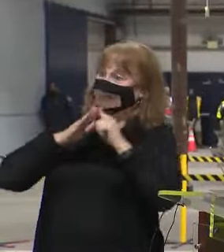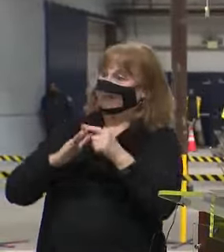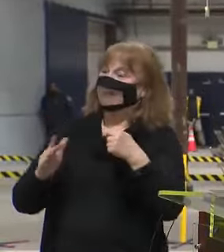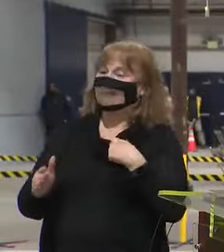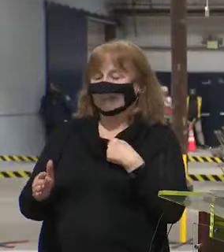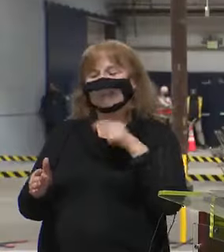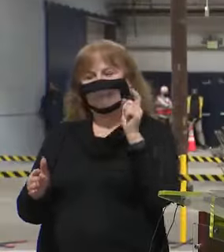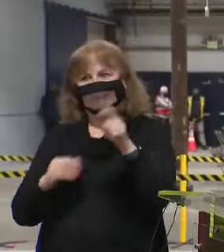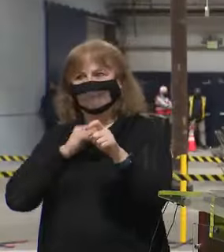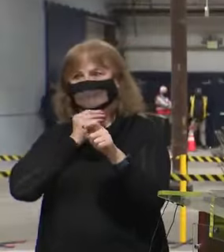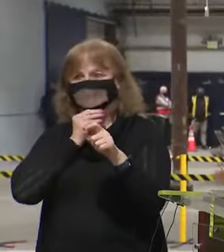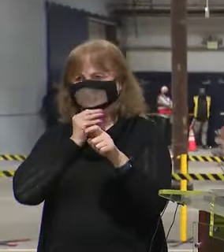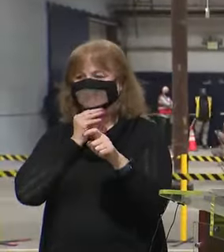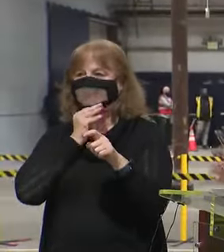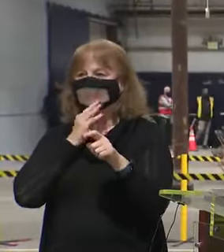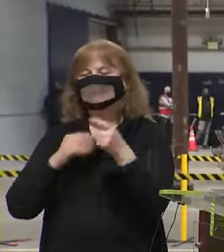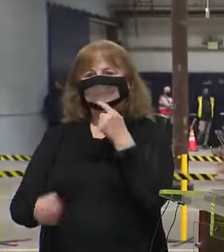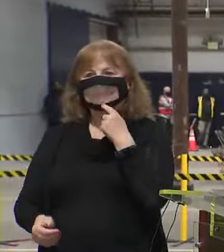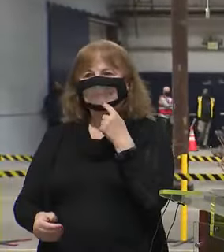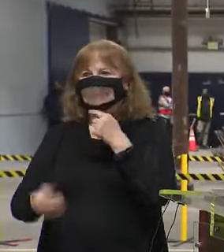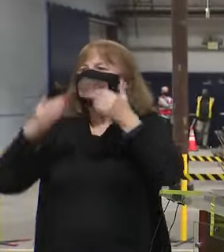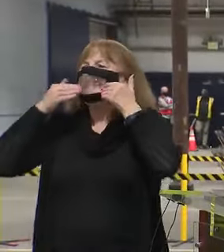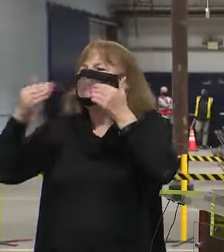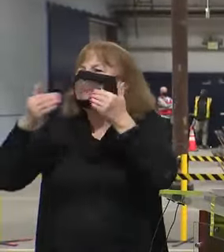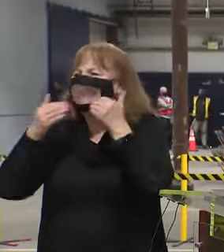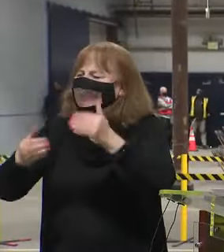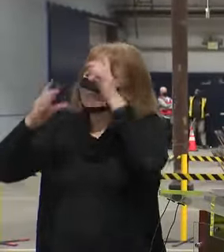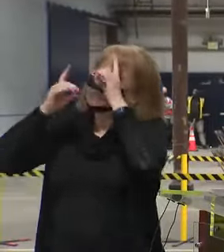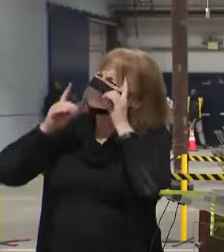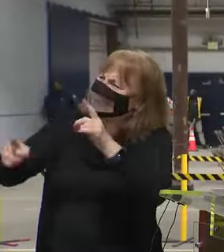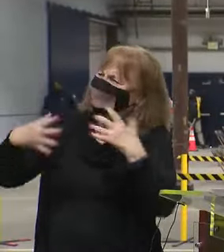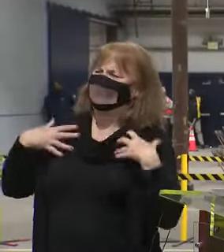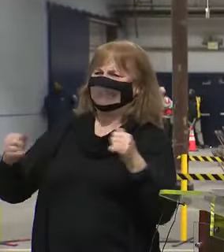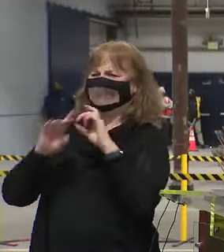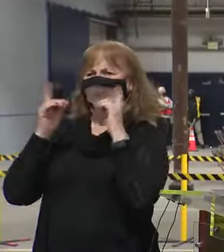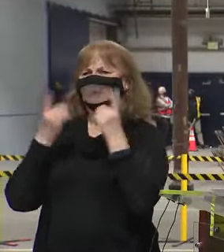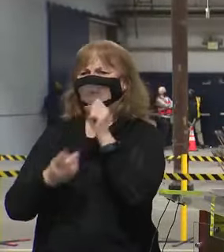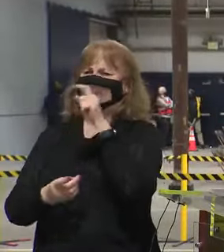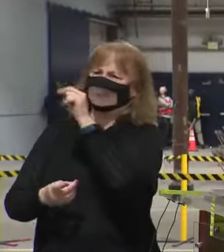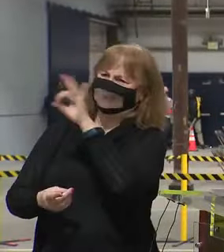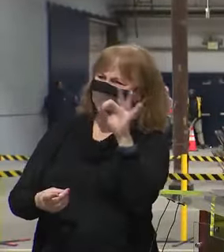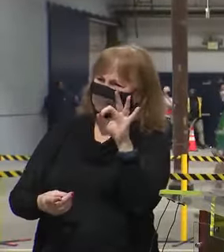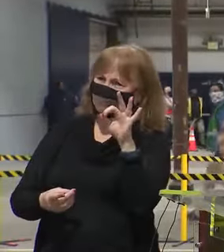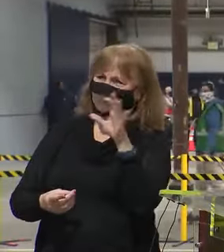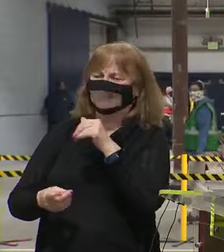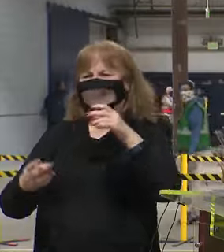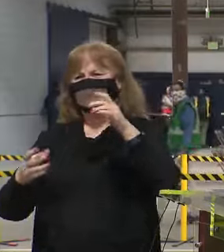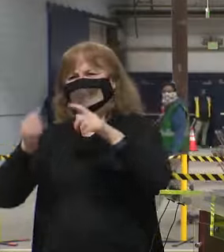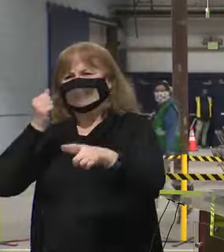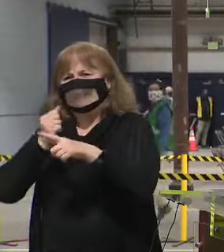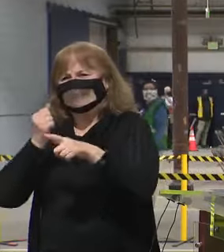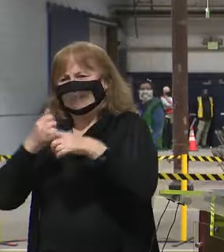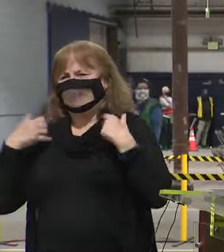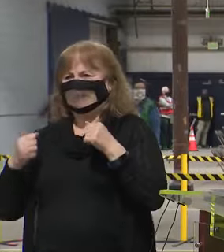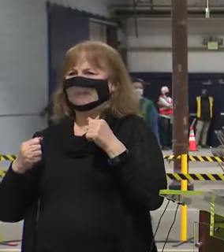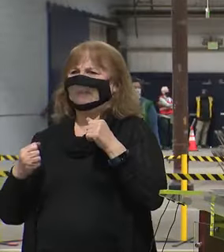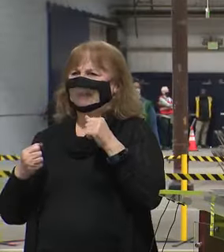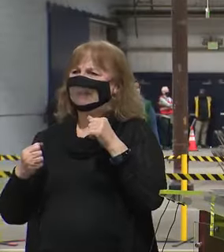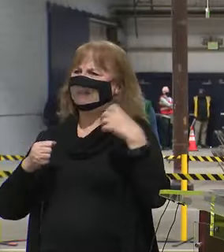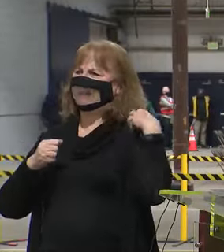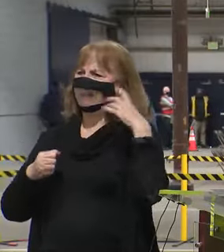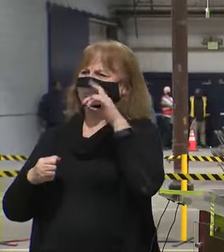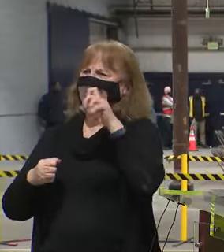be remiss if I did not thank our dedicated health department staff and my deputy health officer,